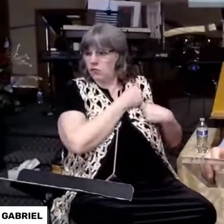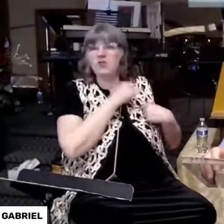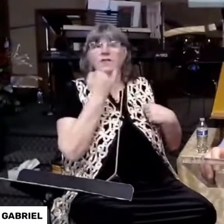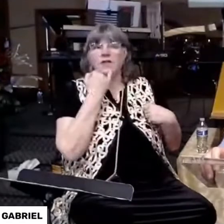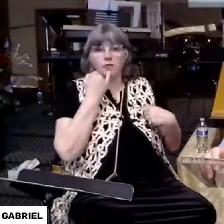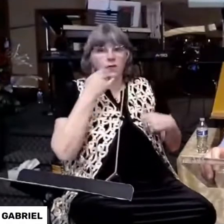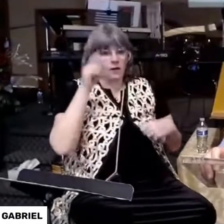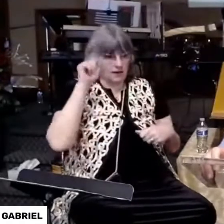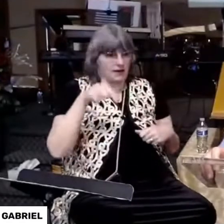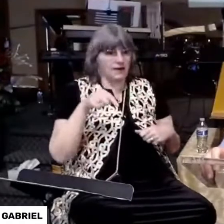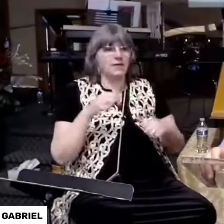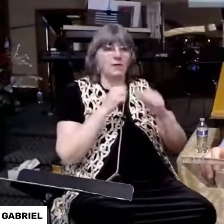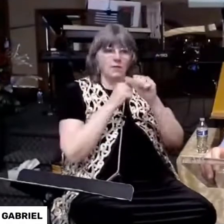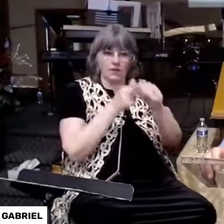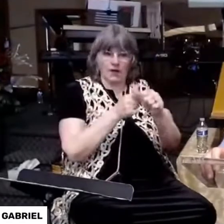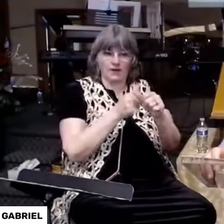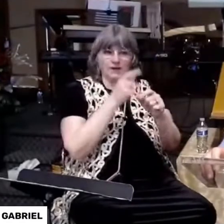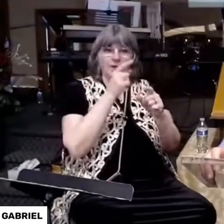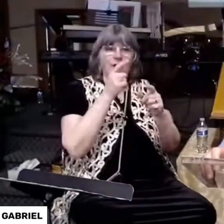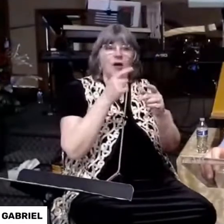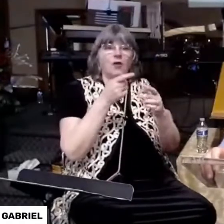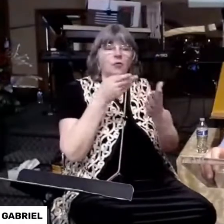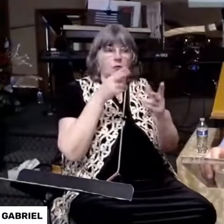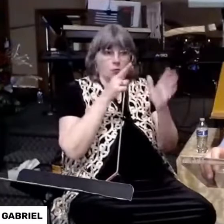It became the great of